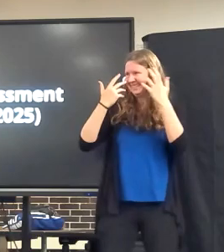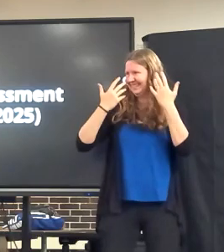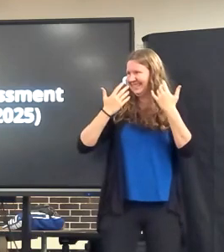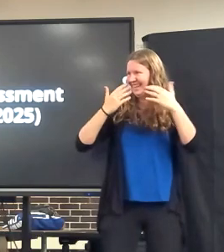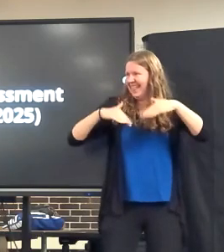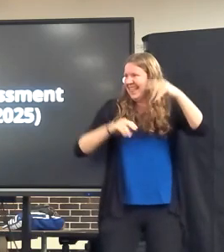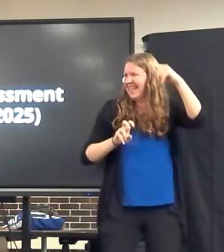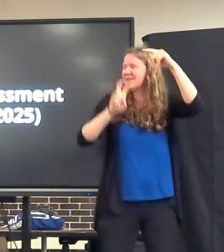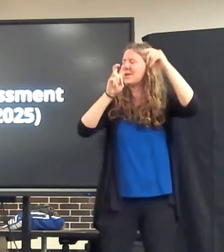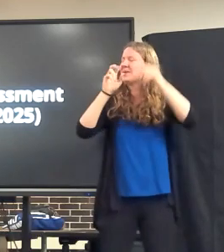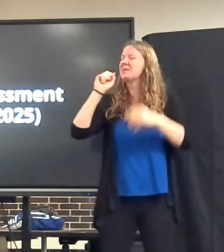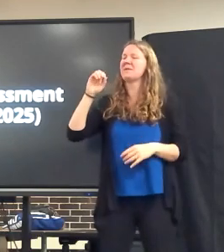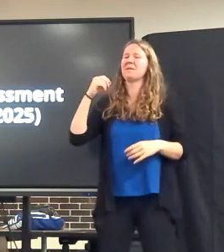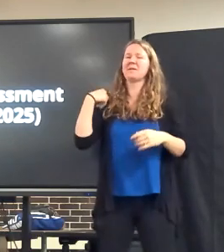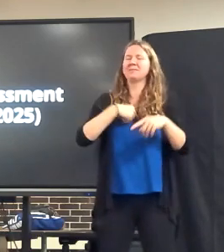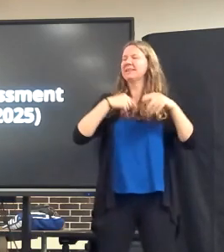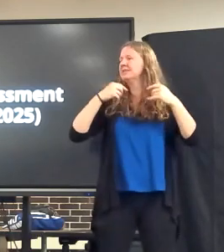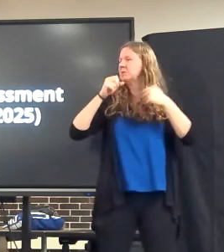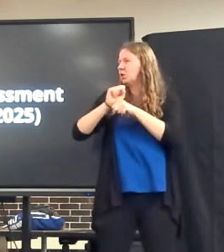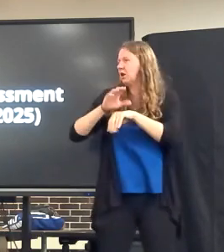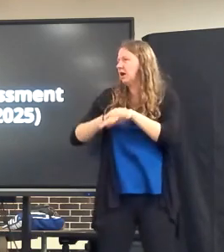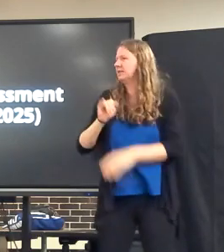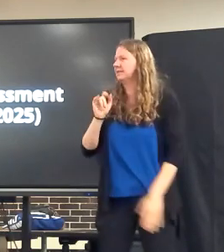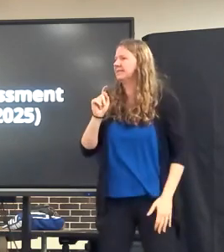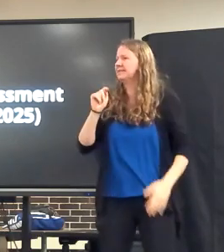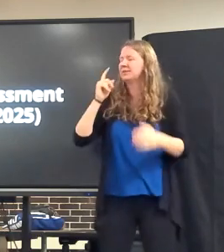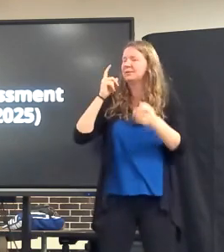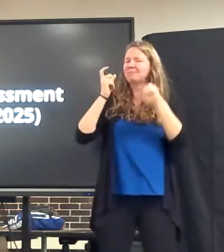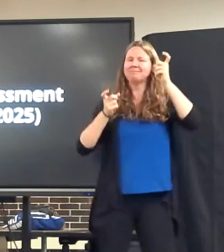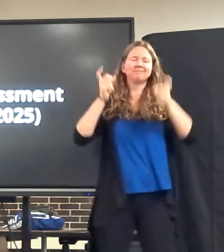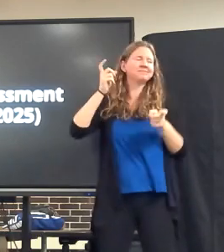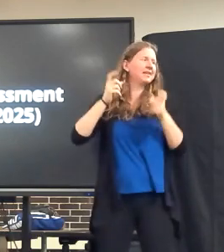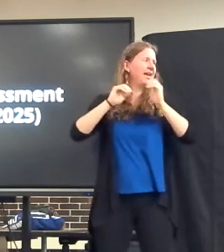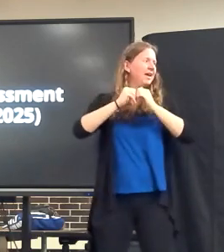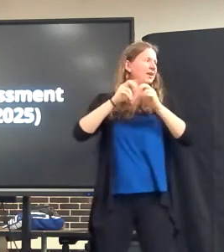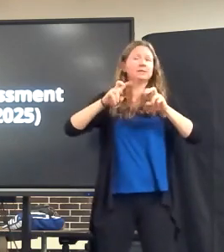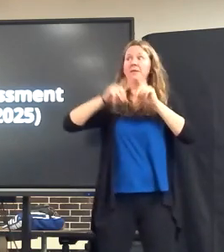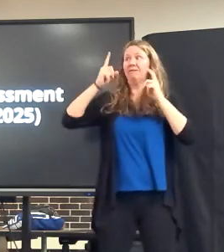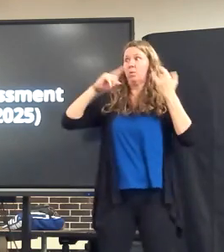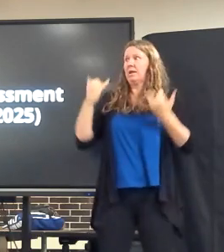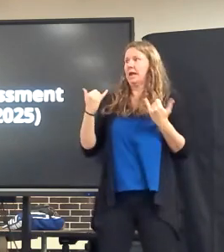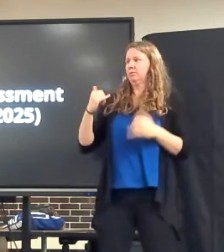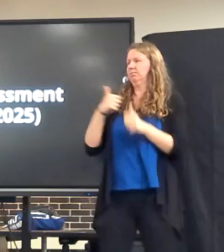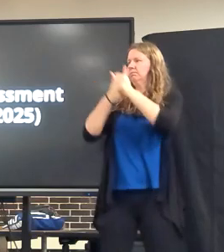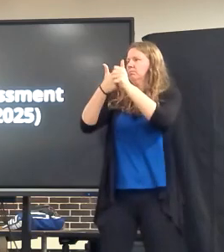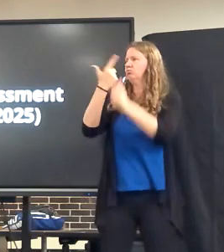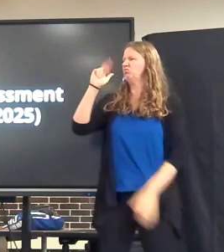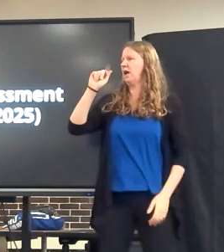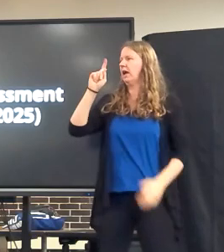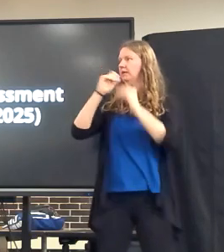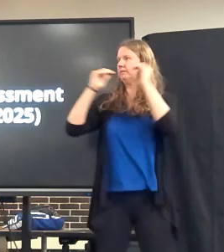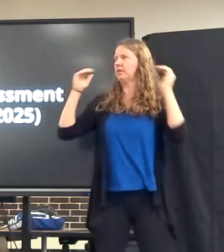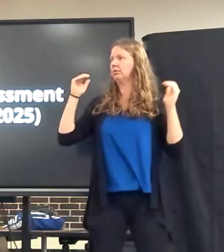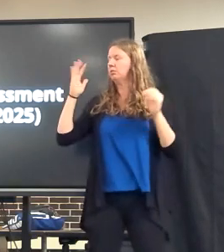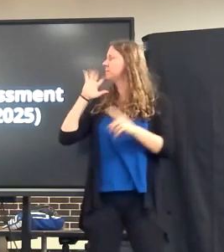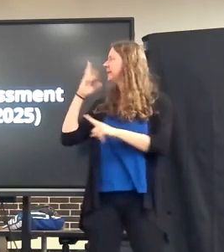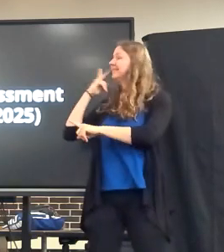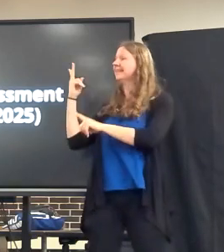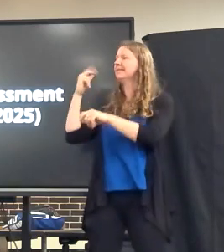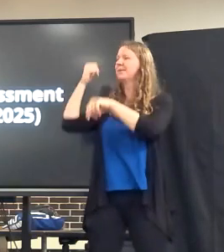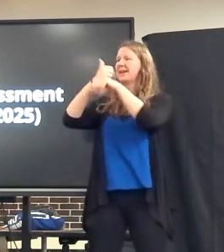social ASL skills as of yet, they're definitely not going to show the growth that we would expect on this test as of